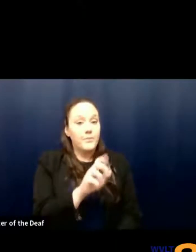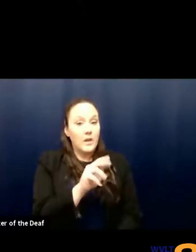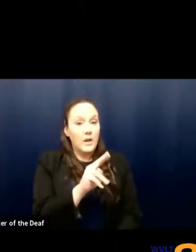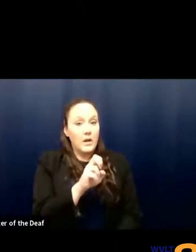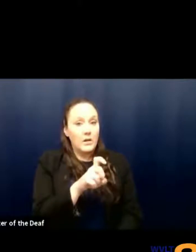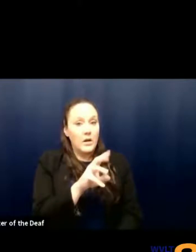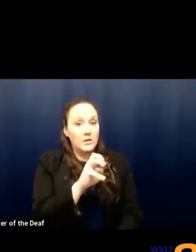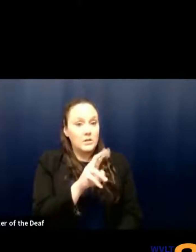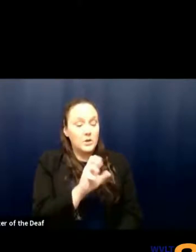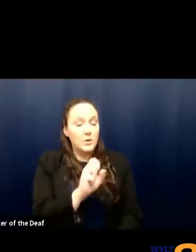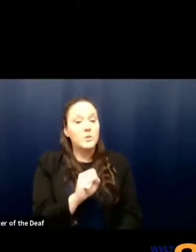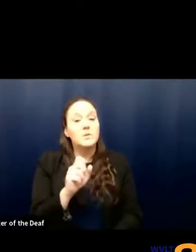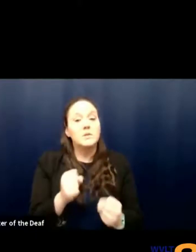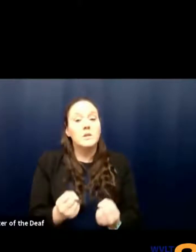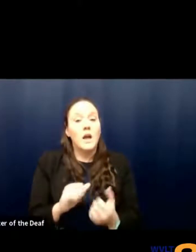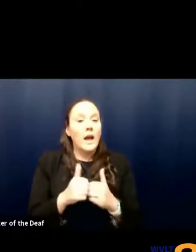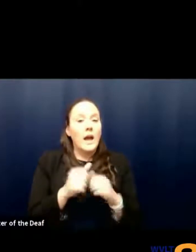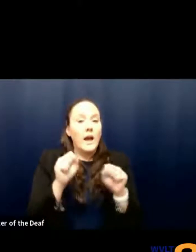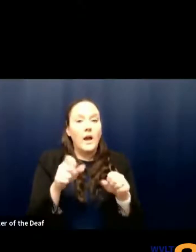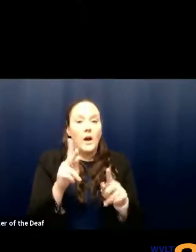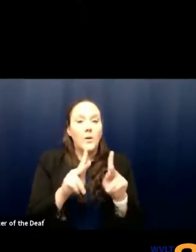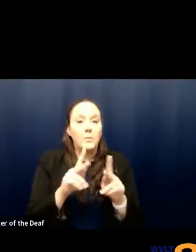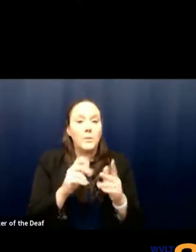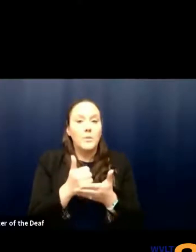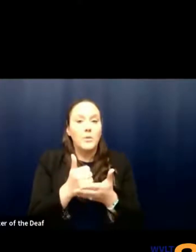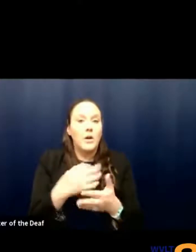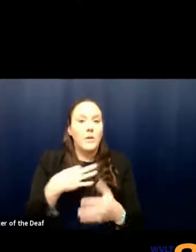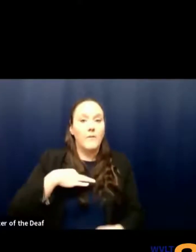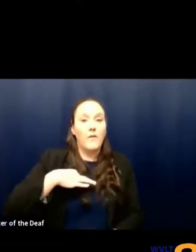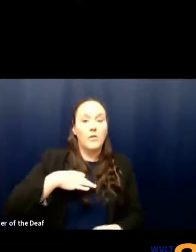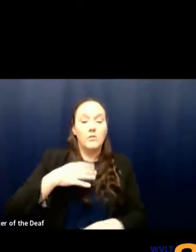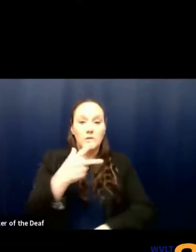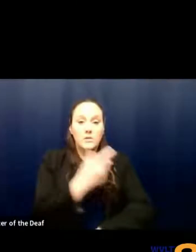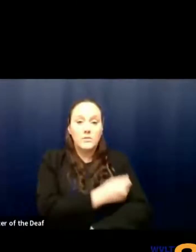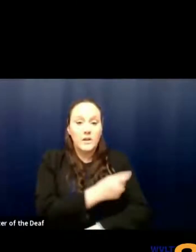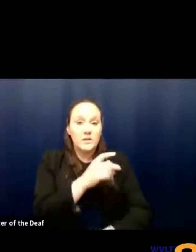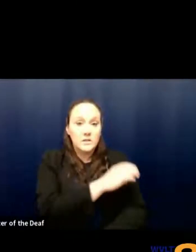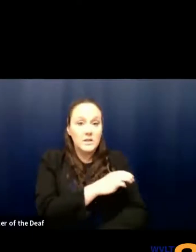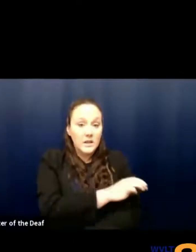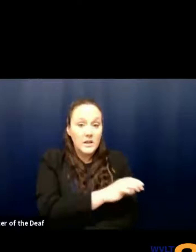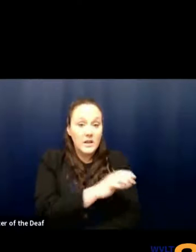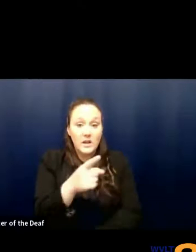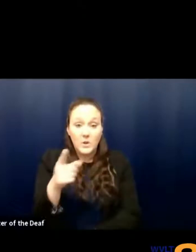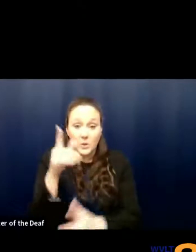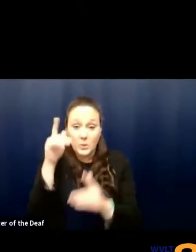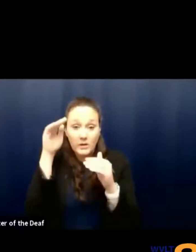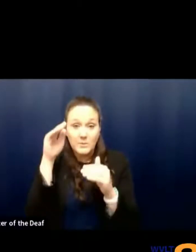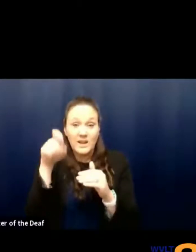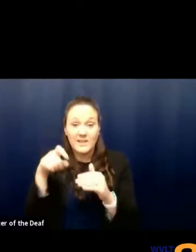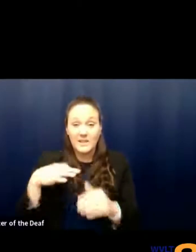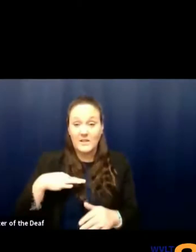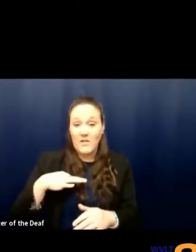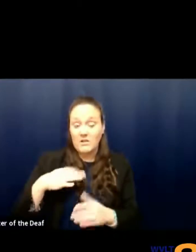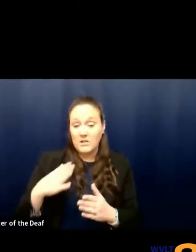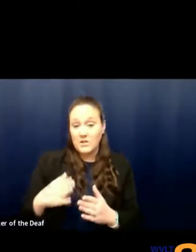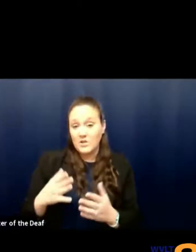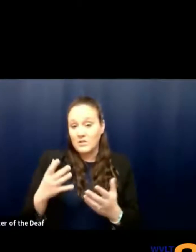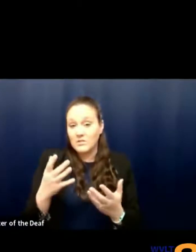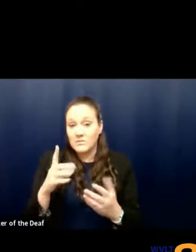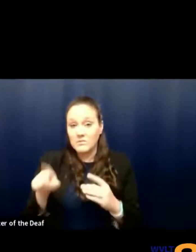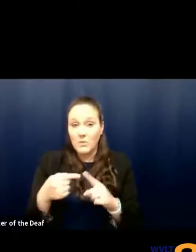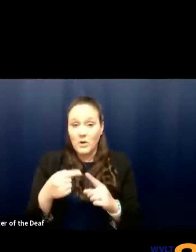people volunteer to help at vaccine clinics? Does KCHD anticipate needing volunteers as more vaccine comes in? And if so, who can